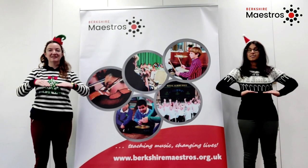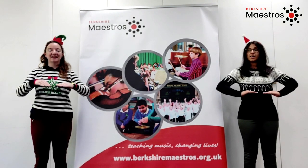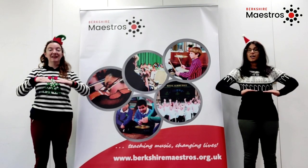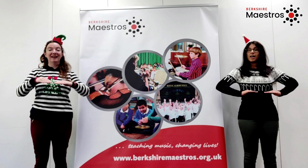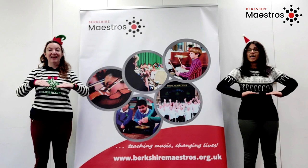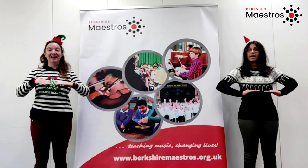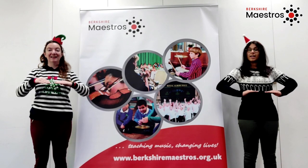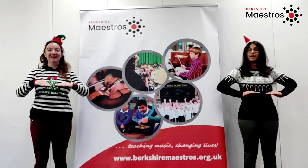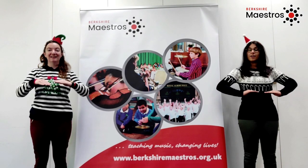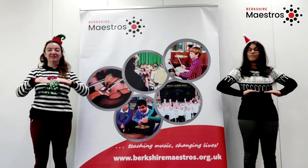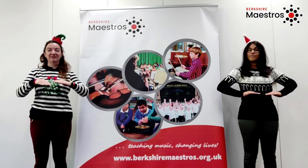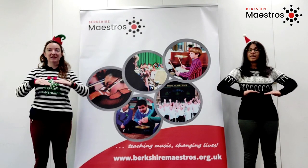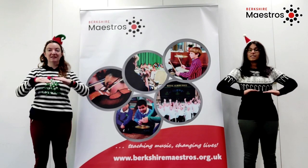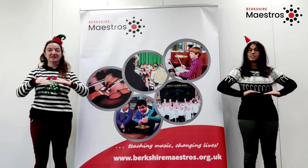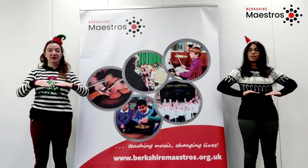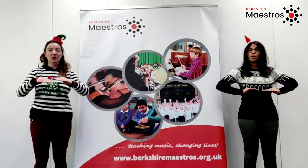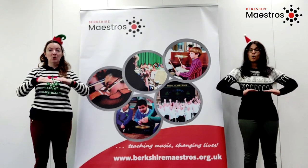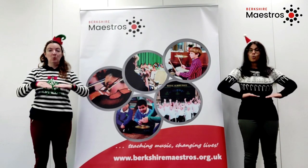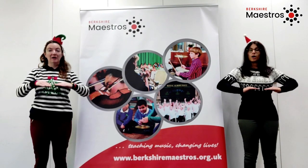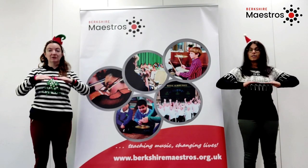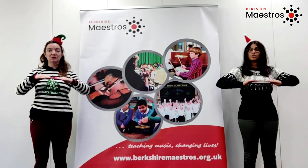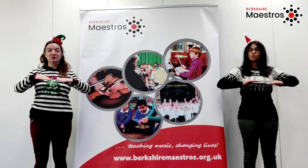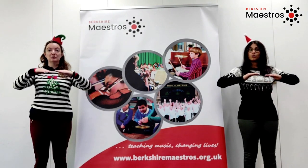Elevator, elevator,